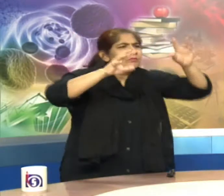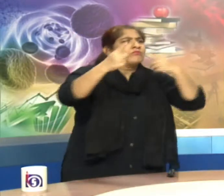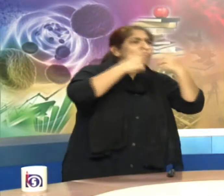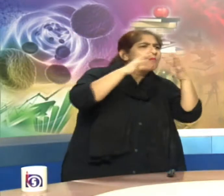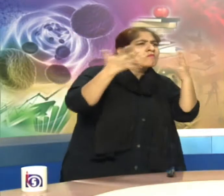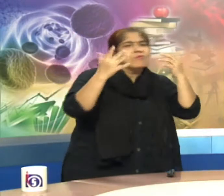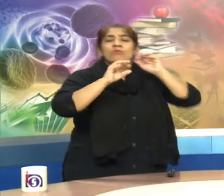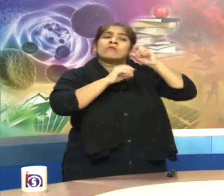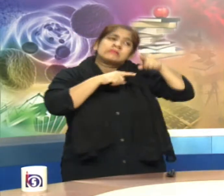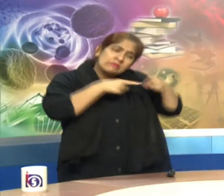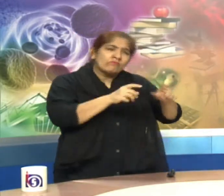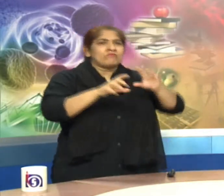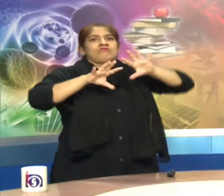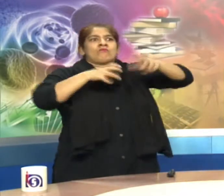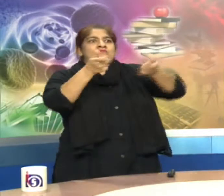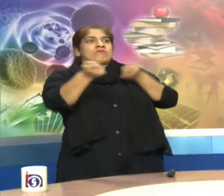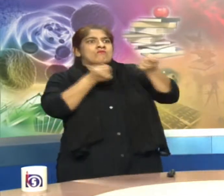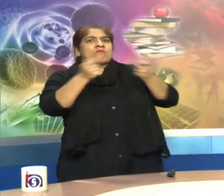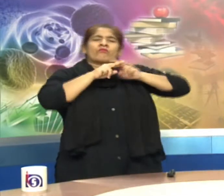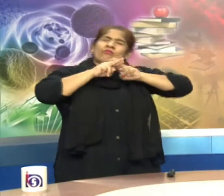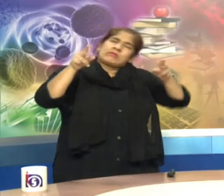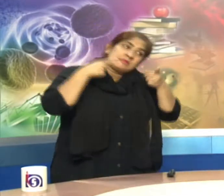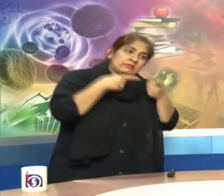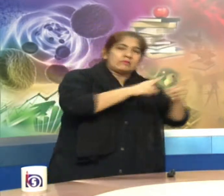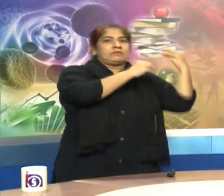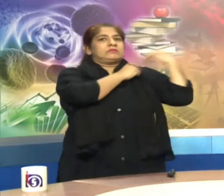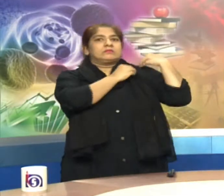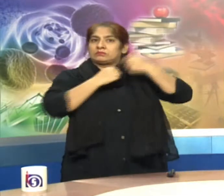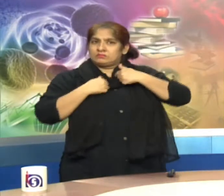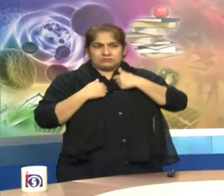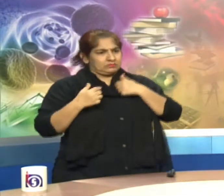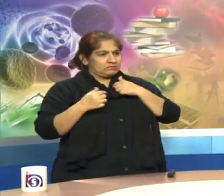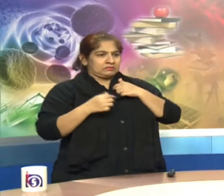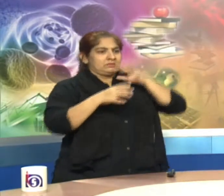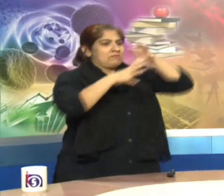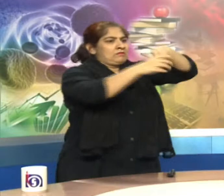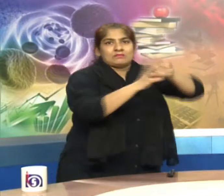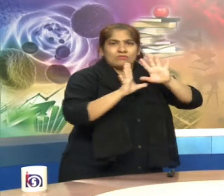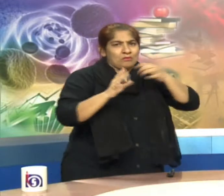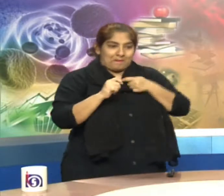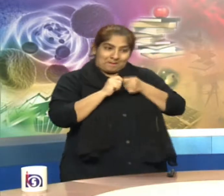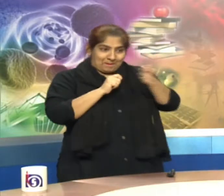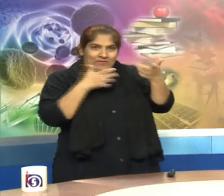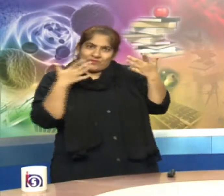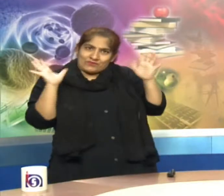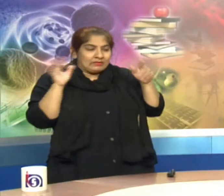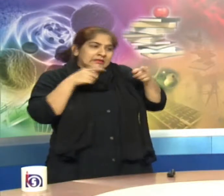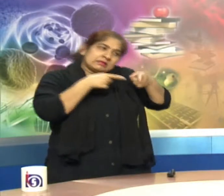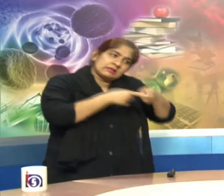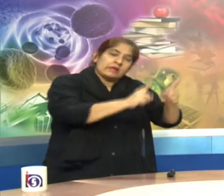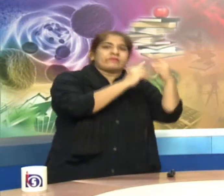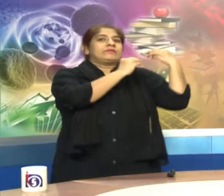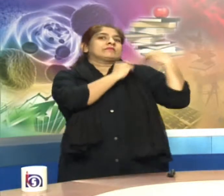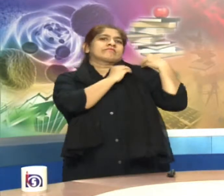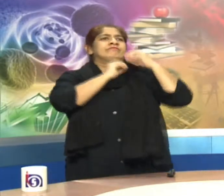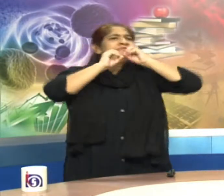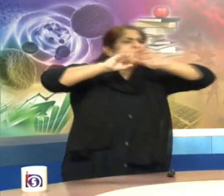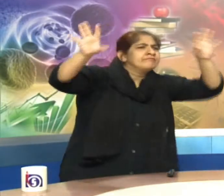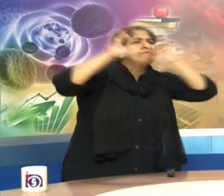full control of the company or any person, then it is the advertising.